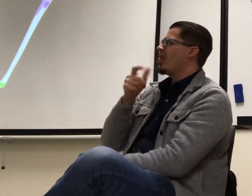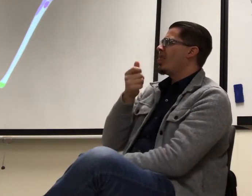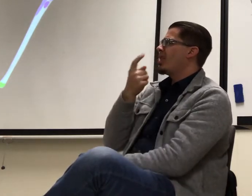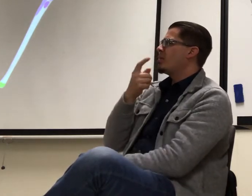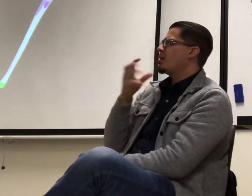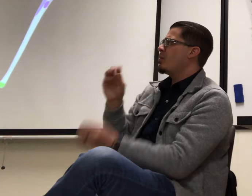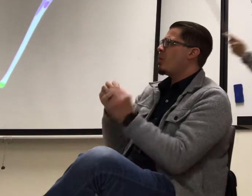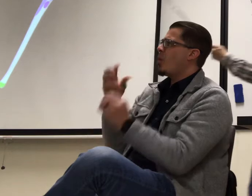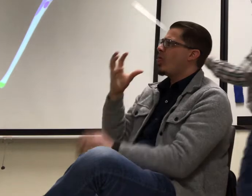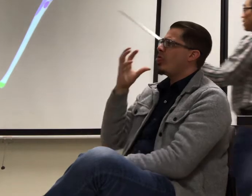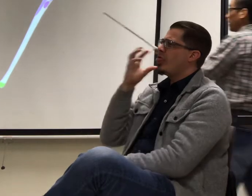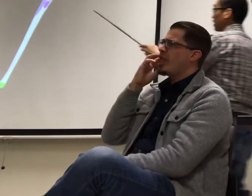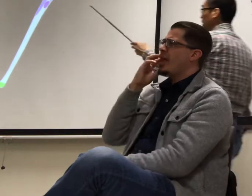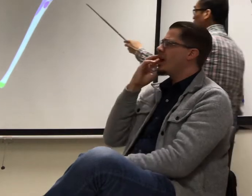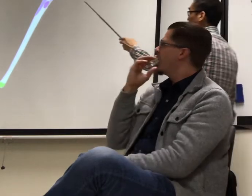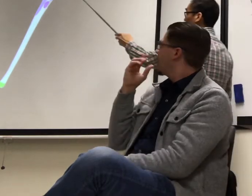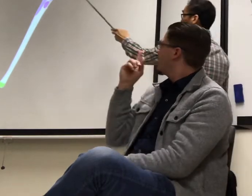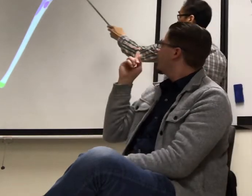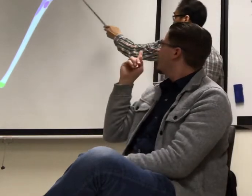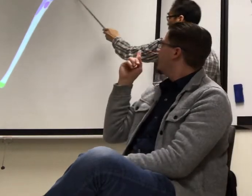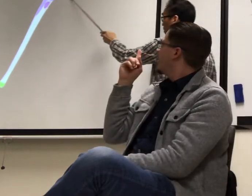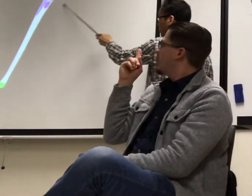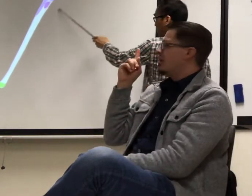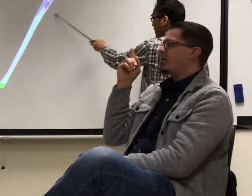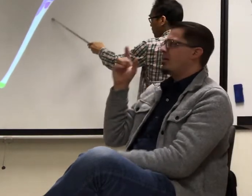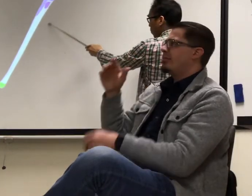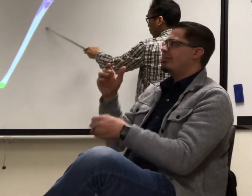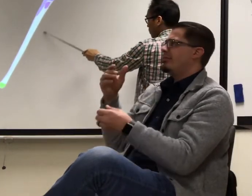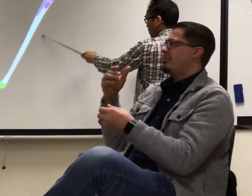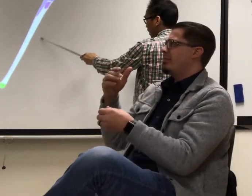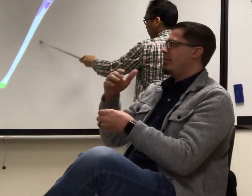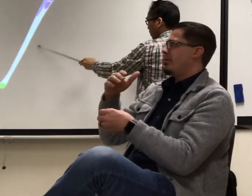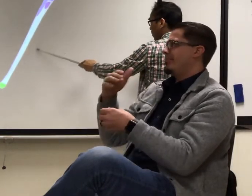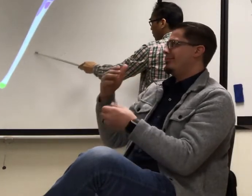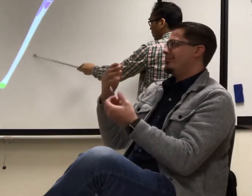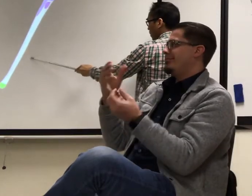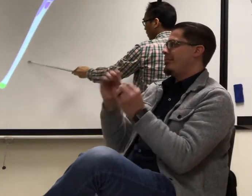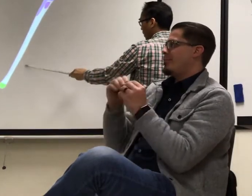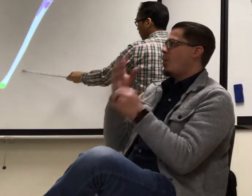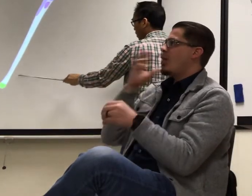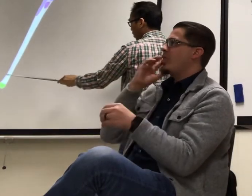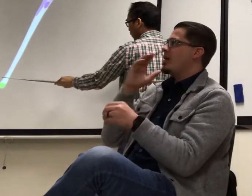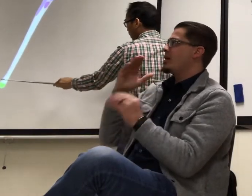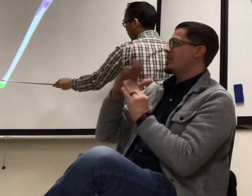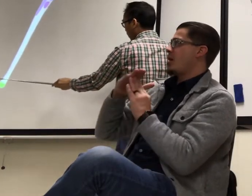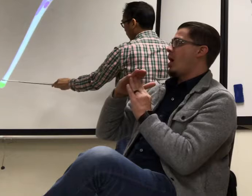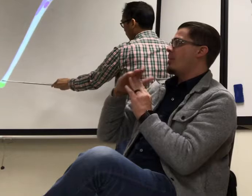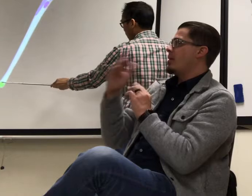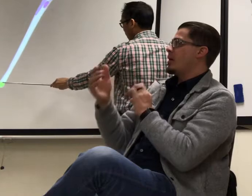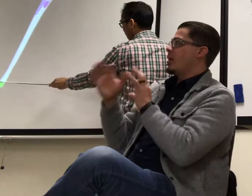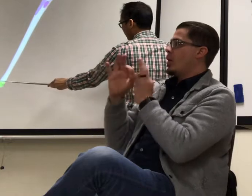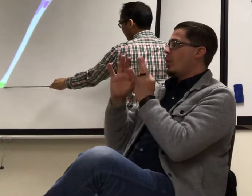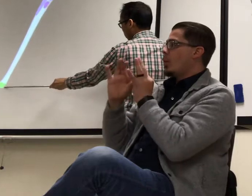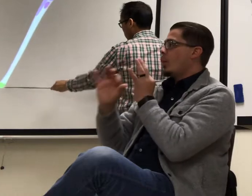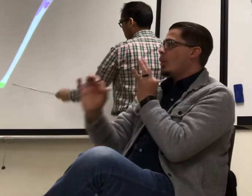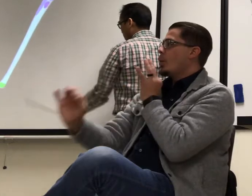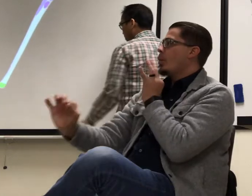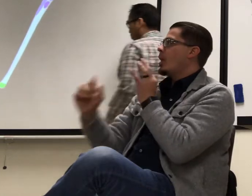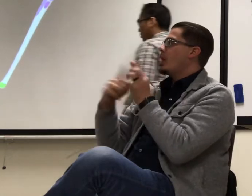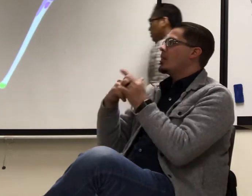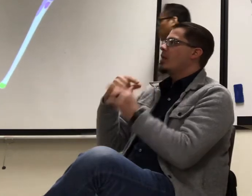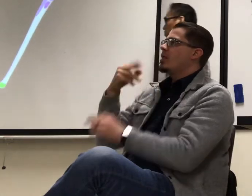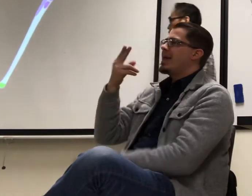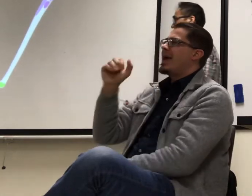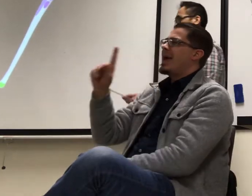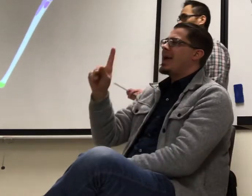proximally, and as you go from proximal to distal, it gets more slender. And then you get all the way down here, and then you have the head, which is